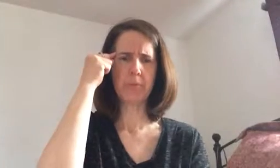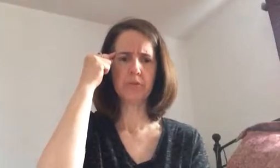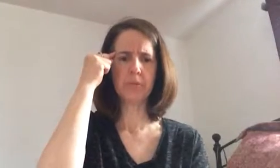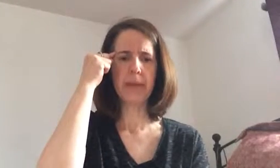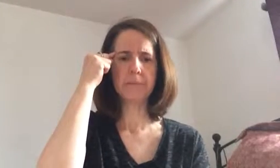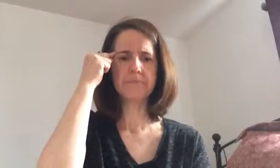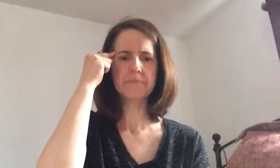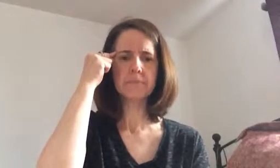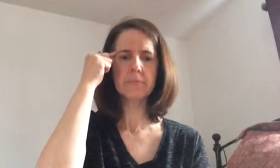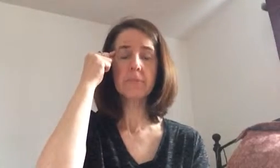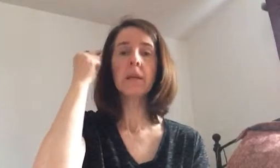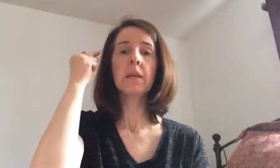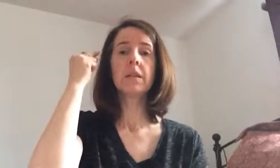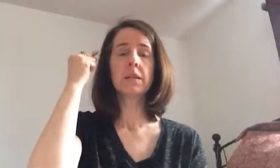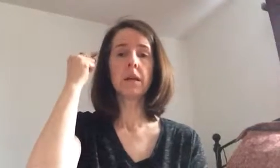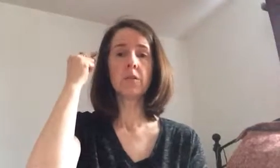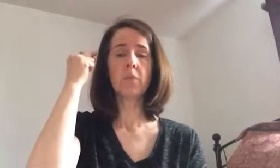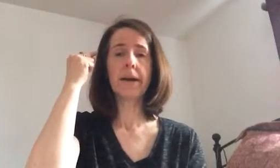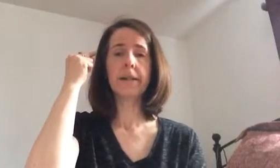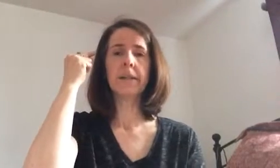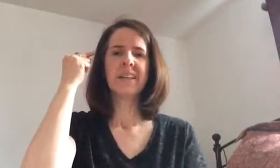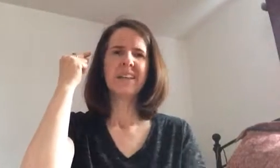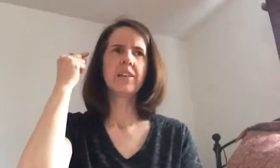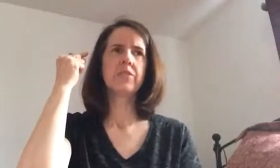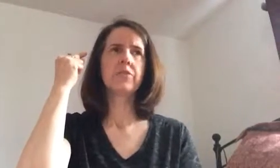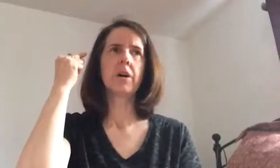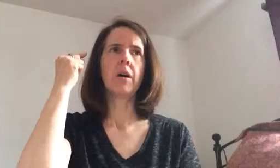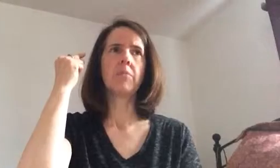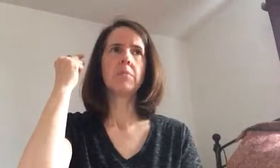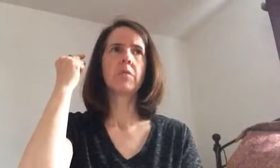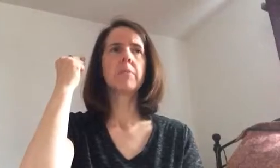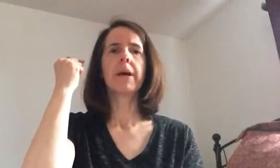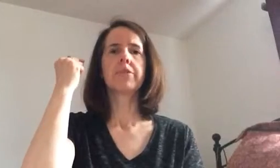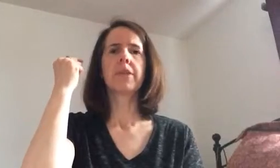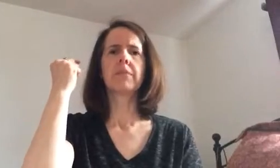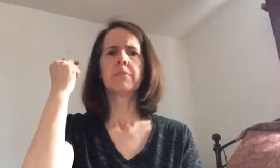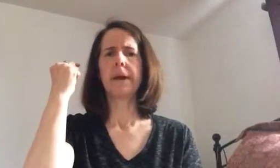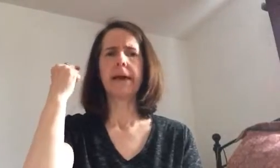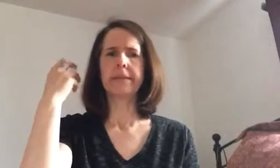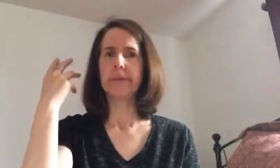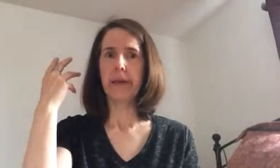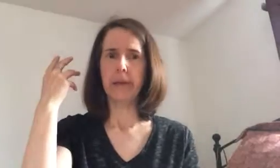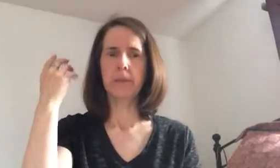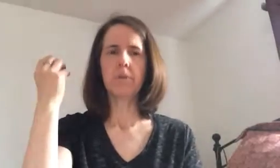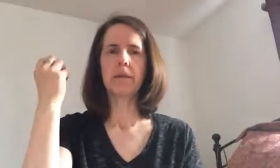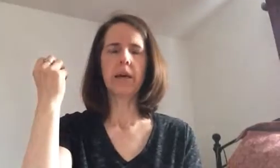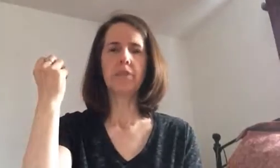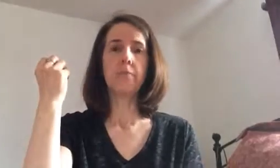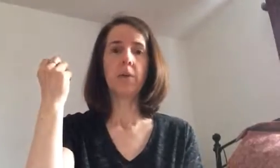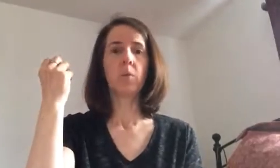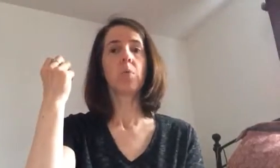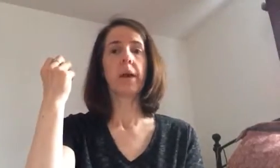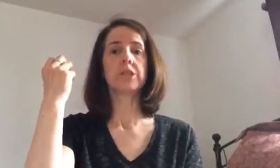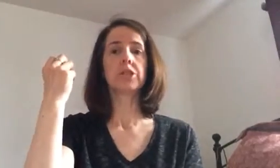eyebrows are black. The color white is a reminder that back in the day, a lot of men wore white